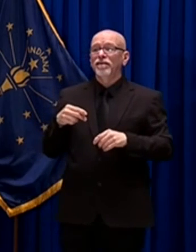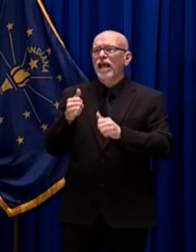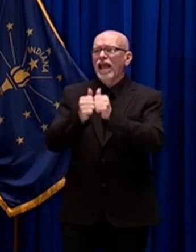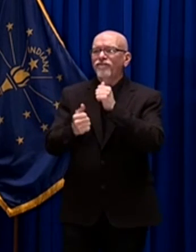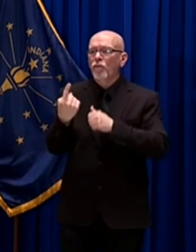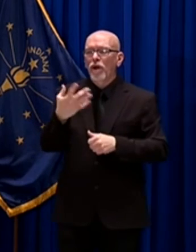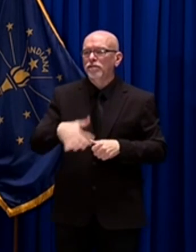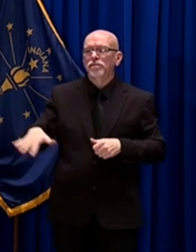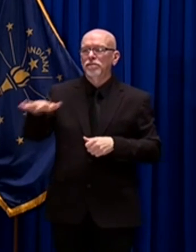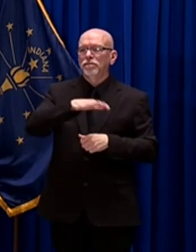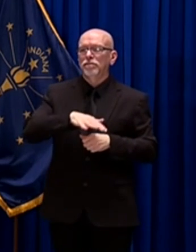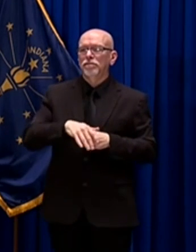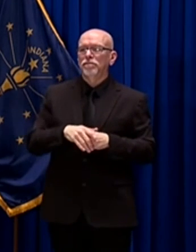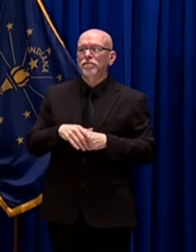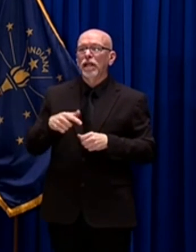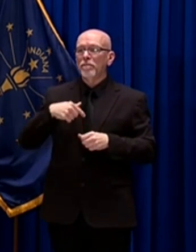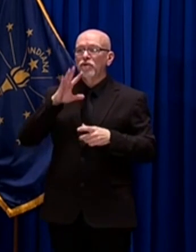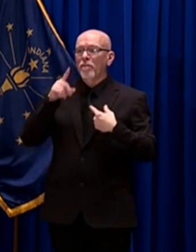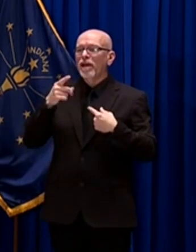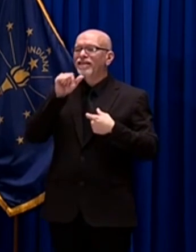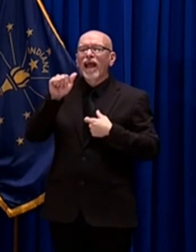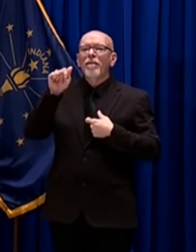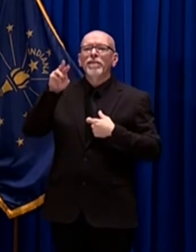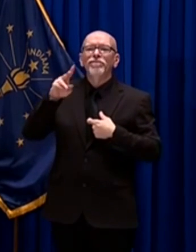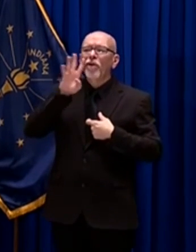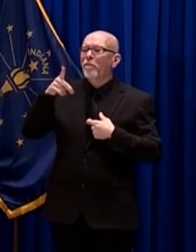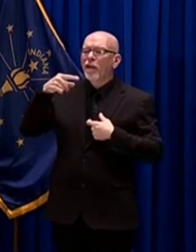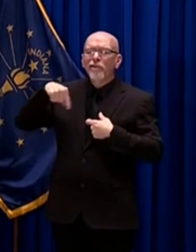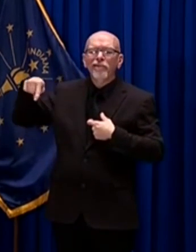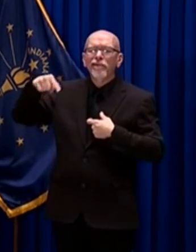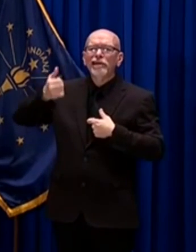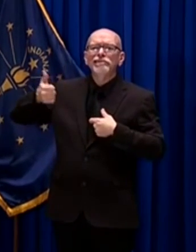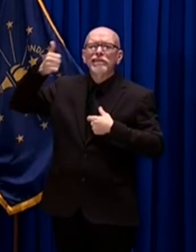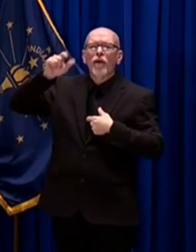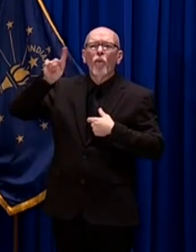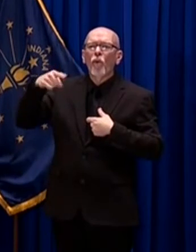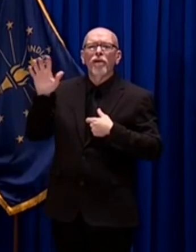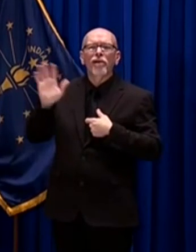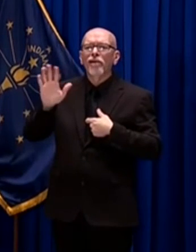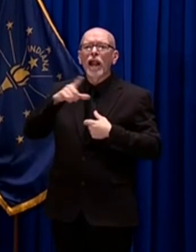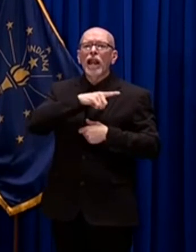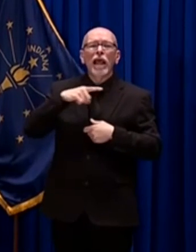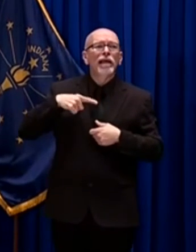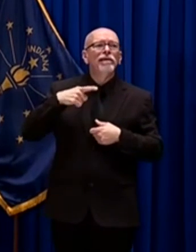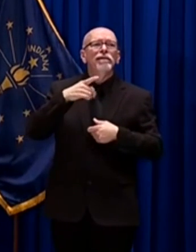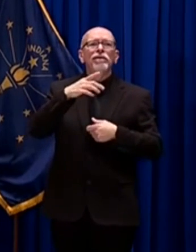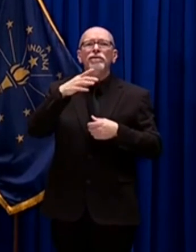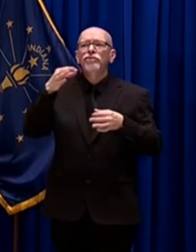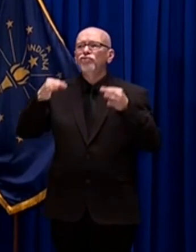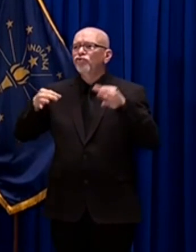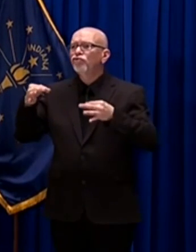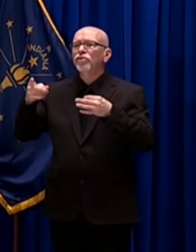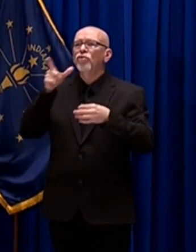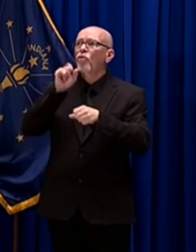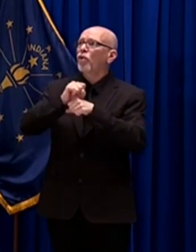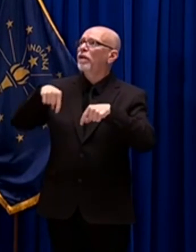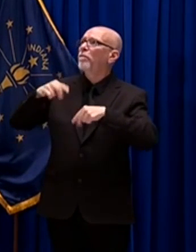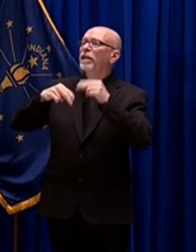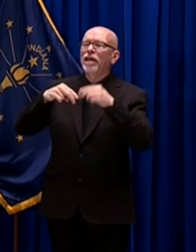everybody. I'm not talking about this administration. I'm not talking about the executive branch or the legislative branch or the judicial branch or folks who work inside this